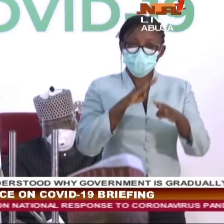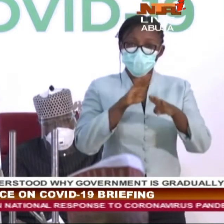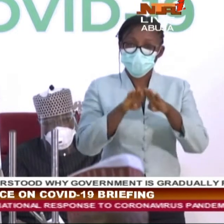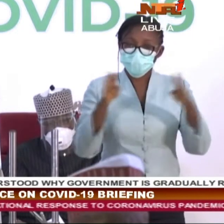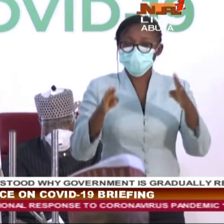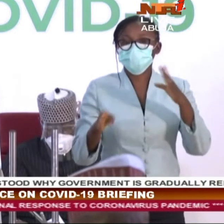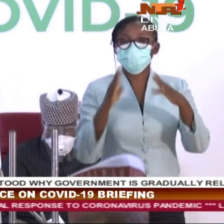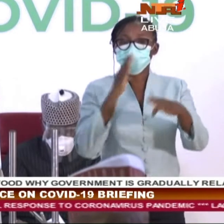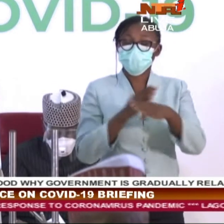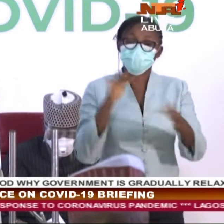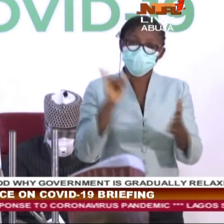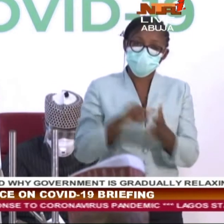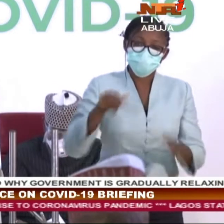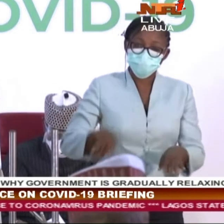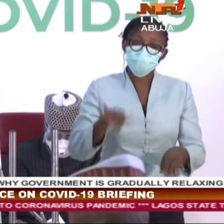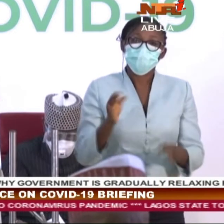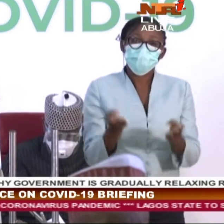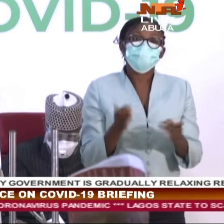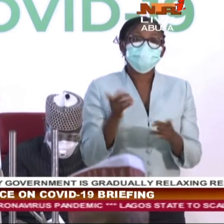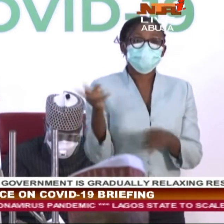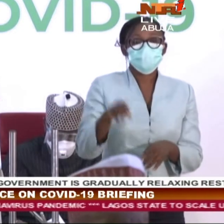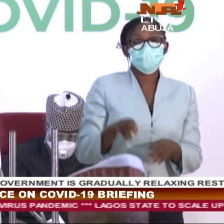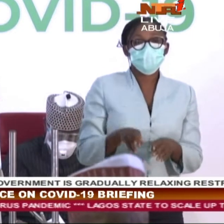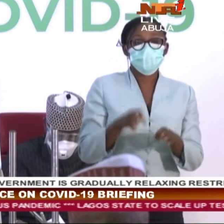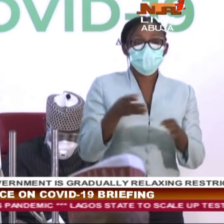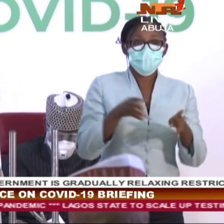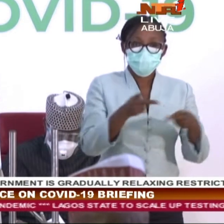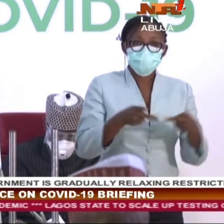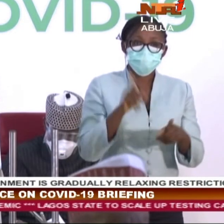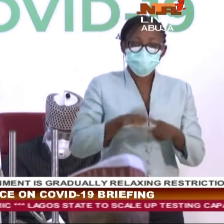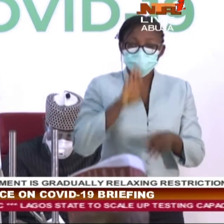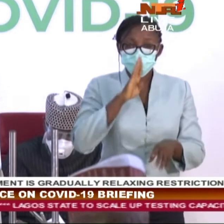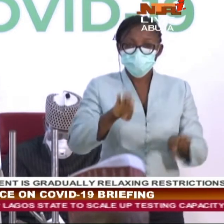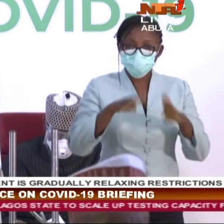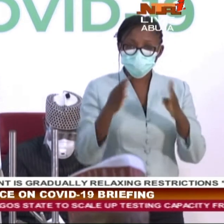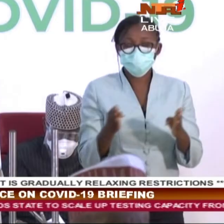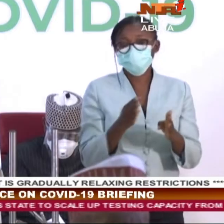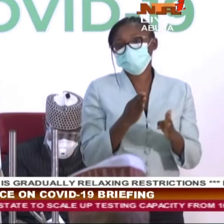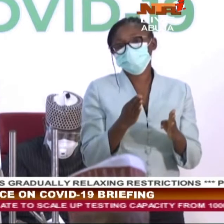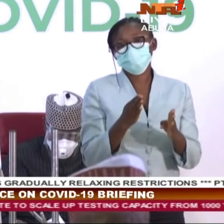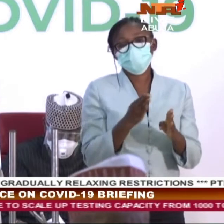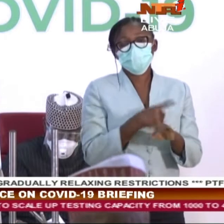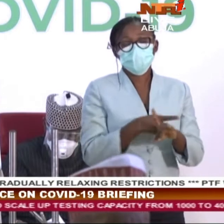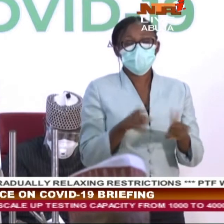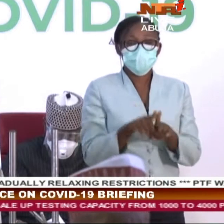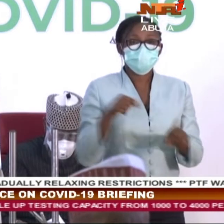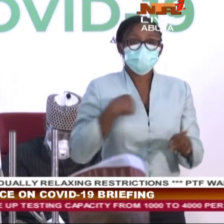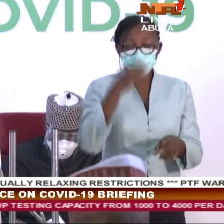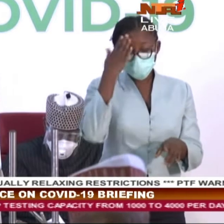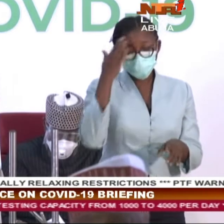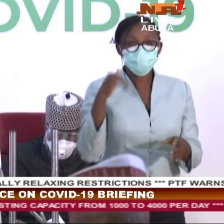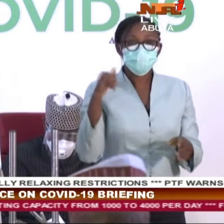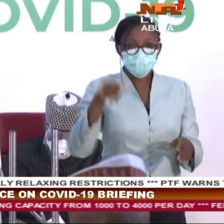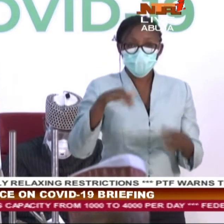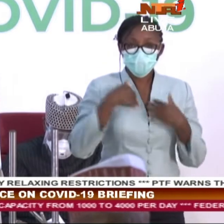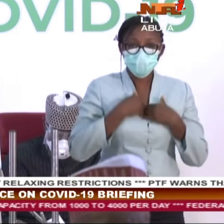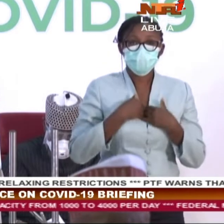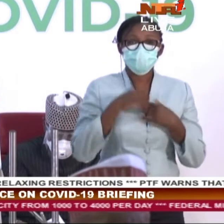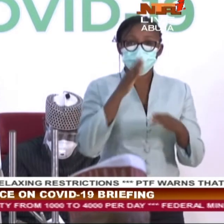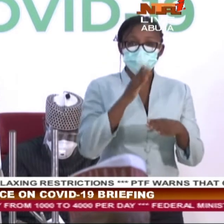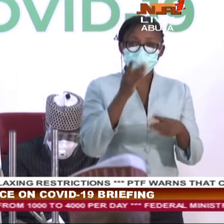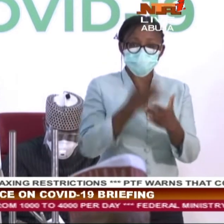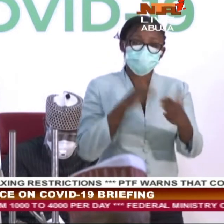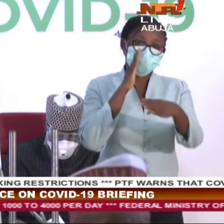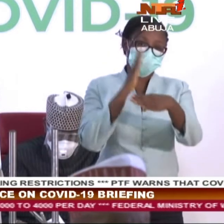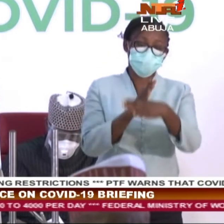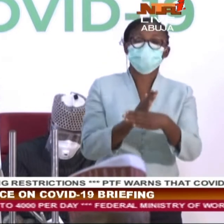be opened. As we know, the compliance level in terms of compliance with the restrictions hasn't been